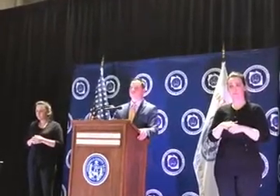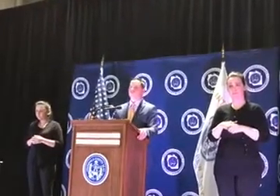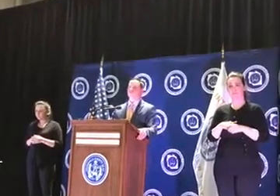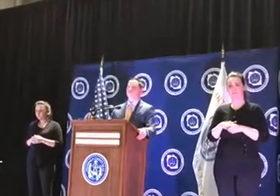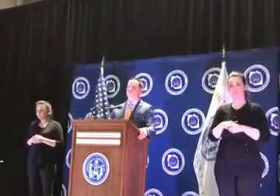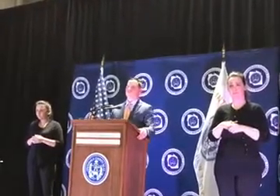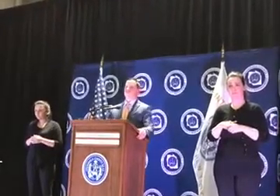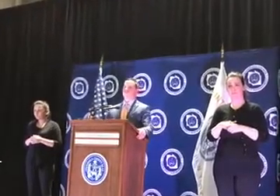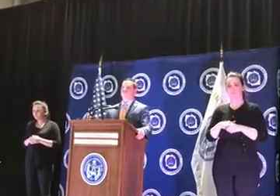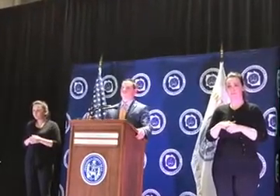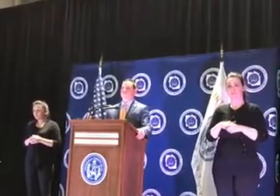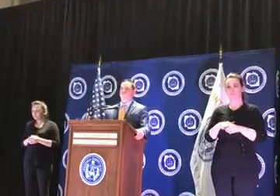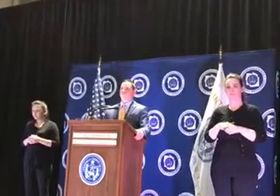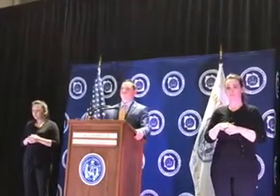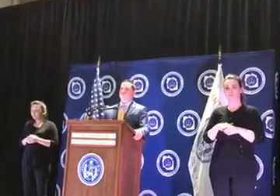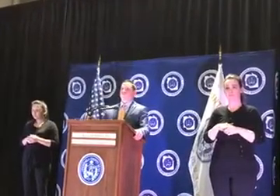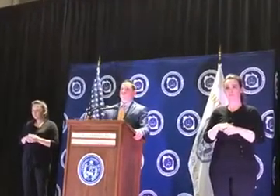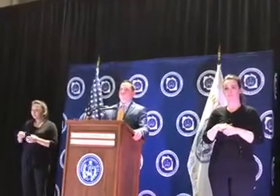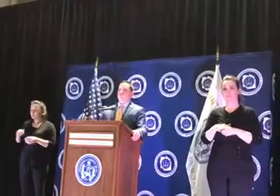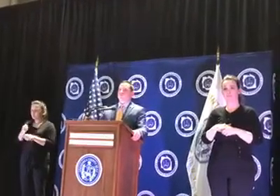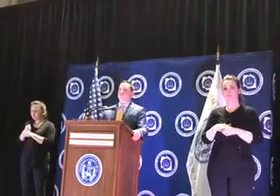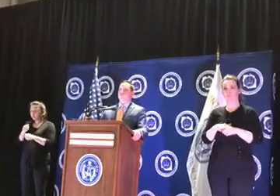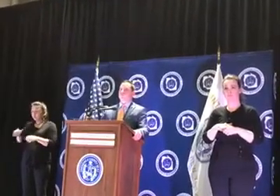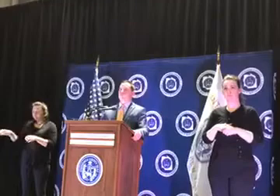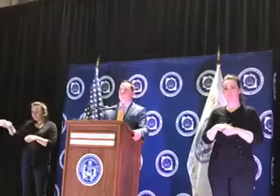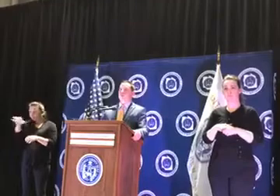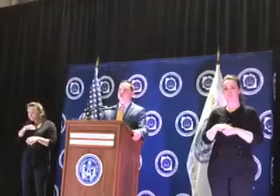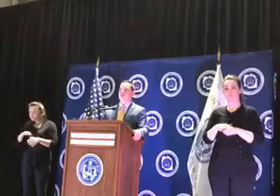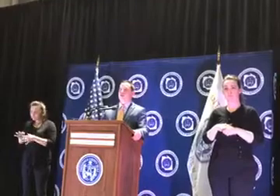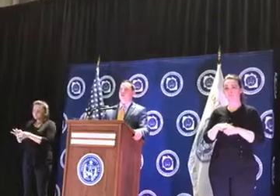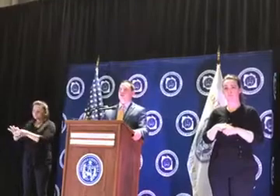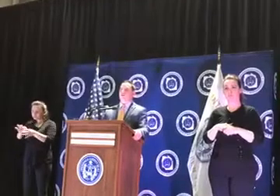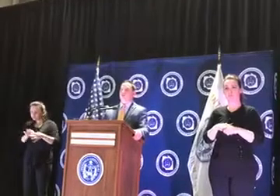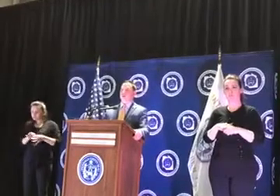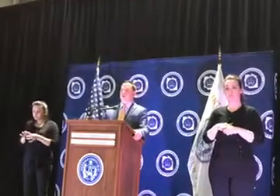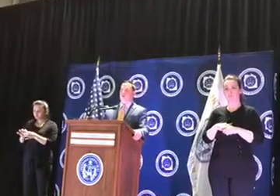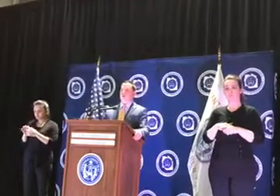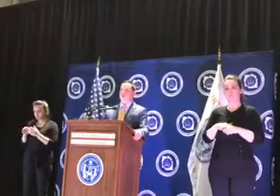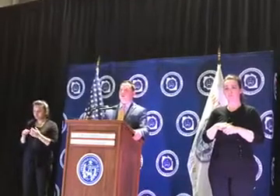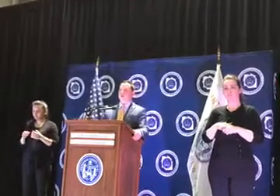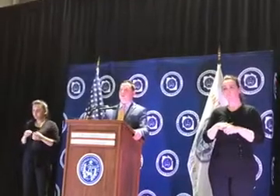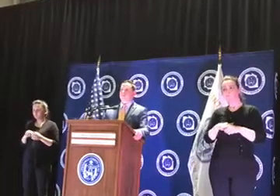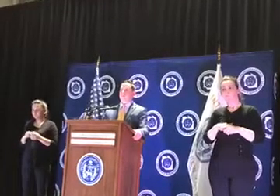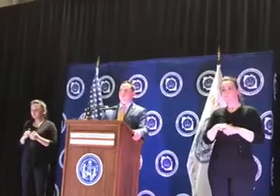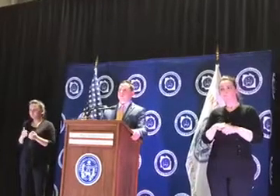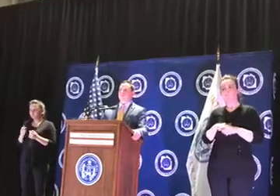and that everyone's doing the same thing, or is everyone kind of on their own? I think